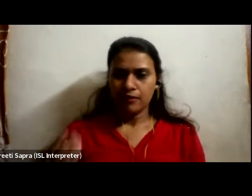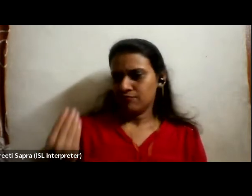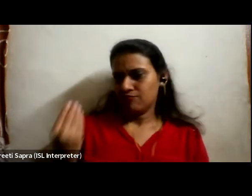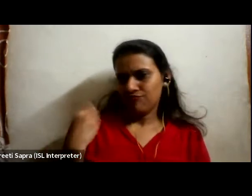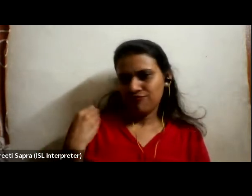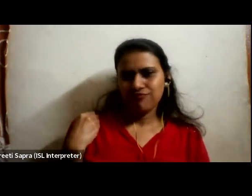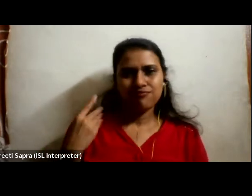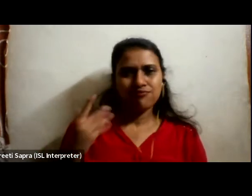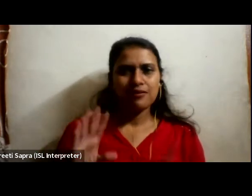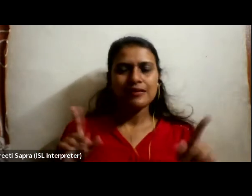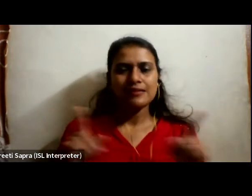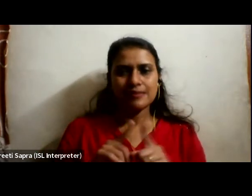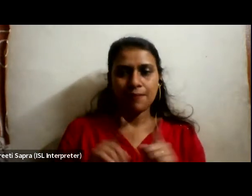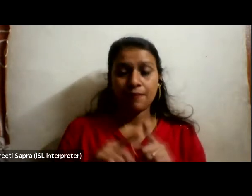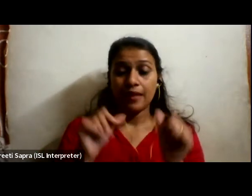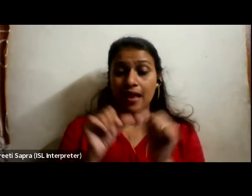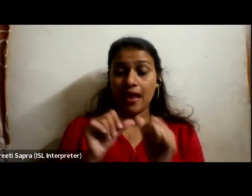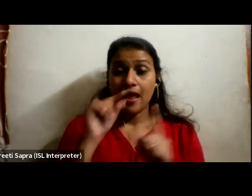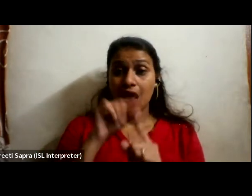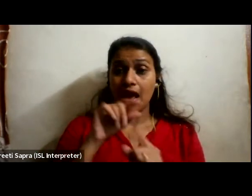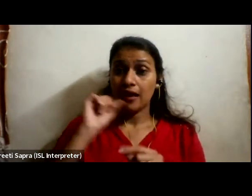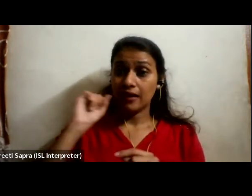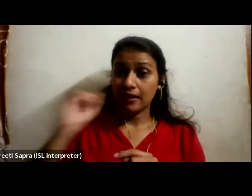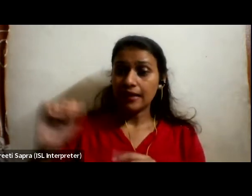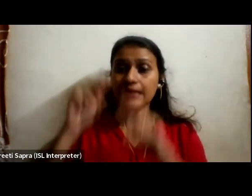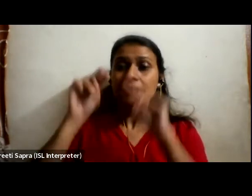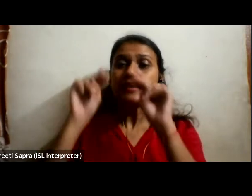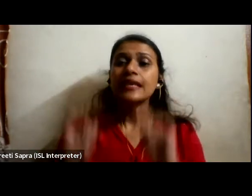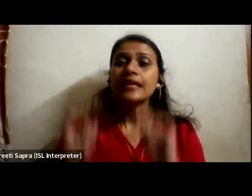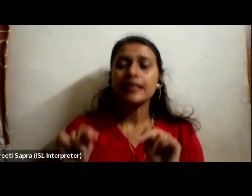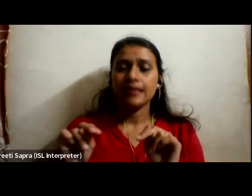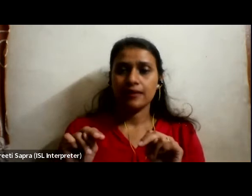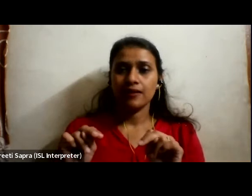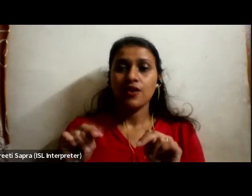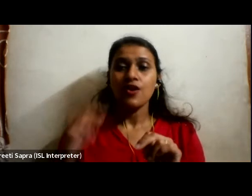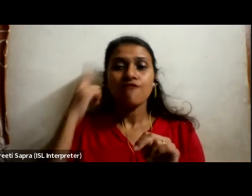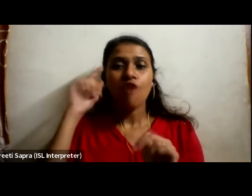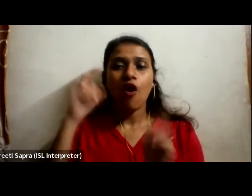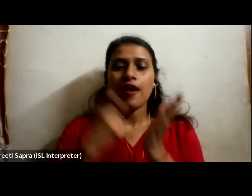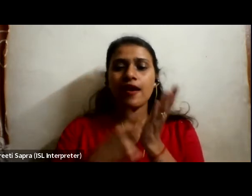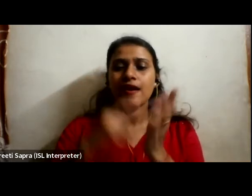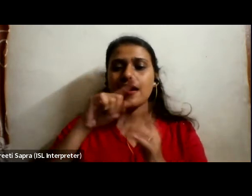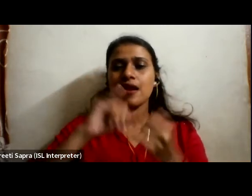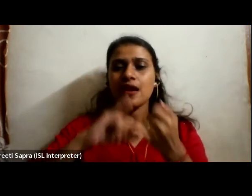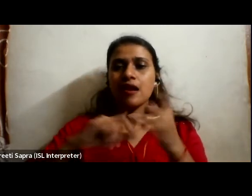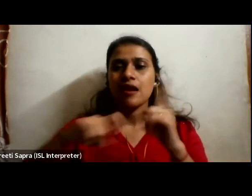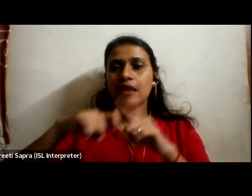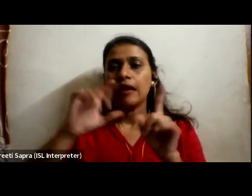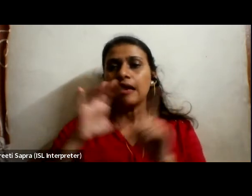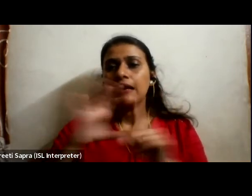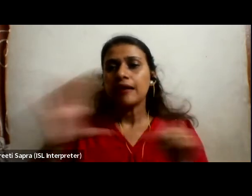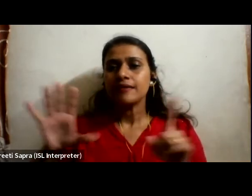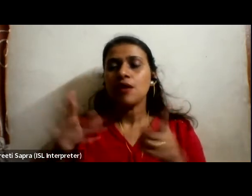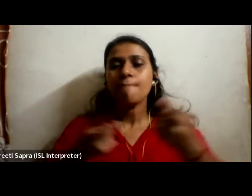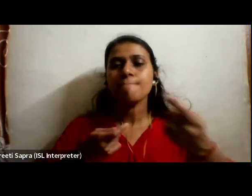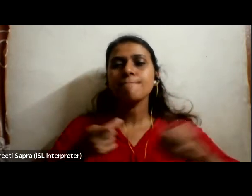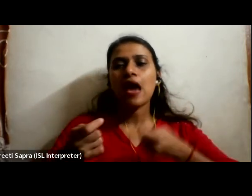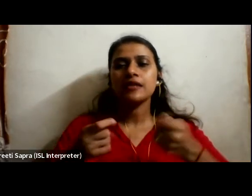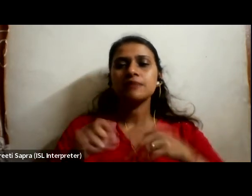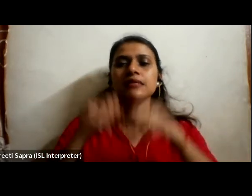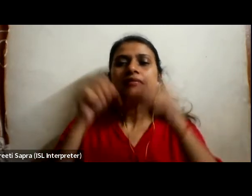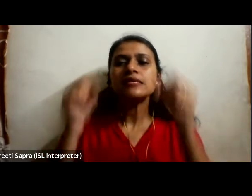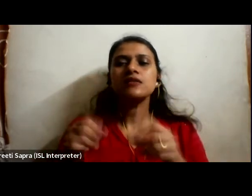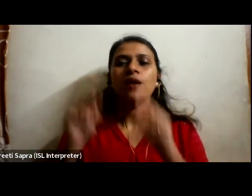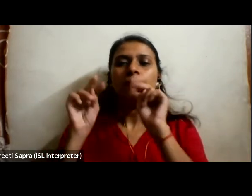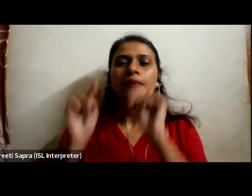recently. The AI Act requires this risk management systems that I was talking about earlier. As part of the risk